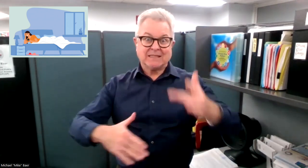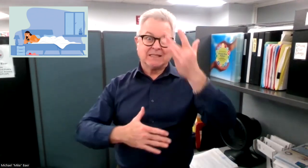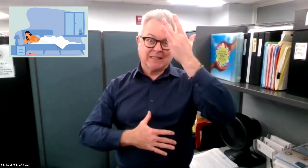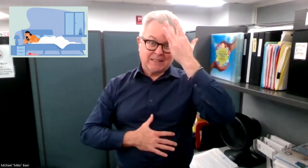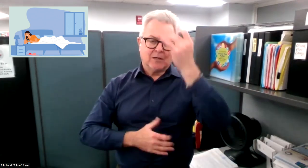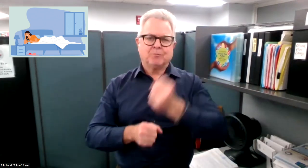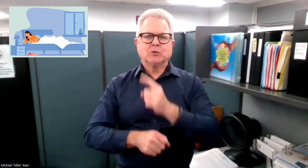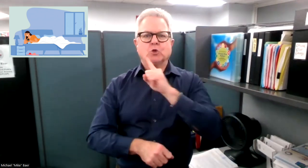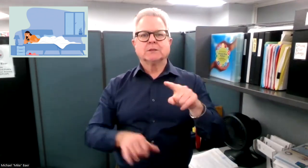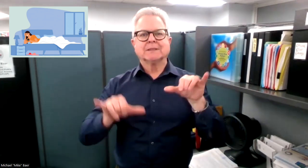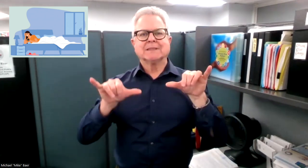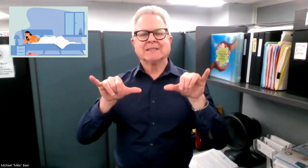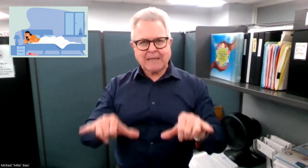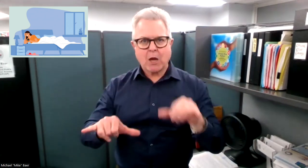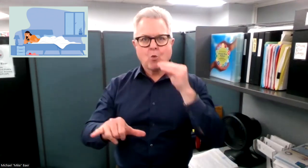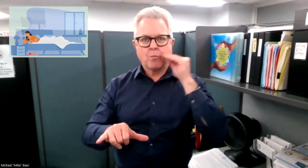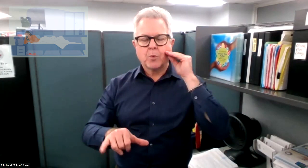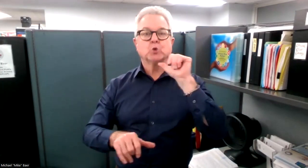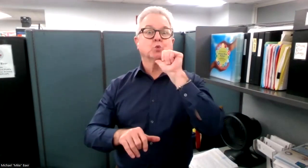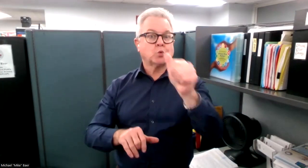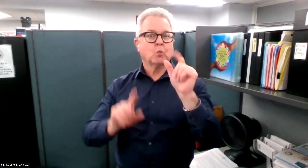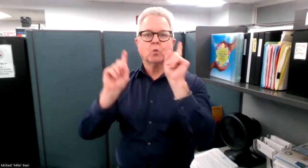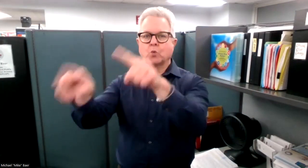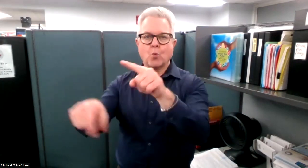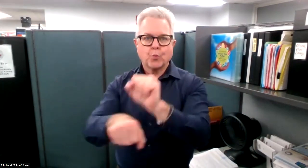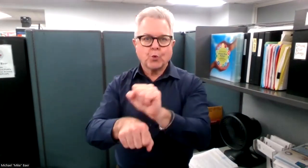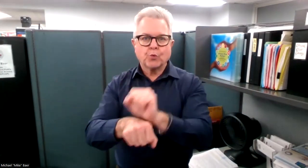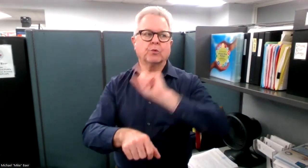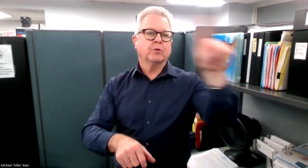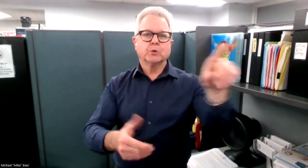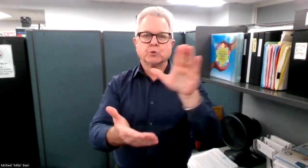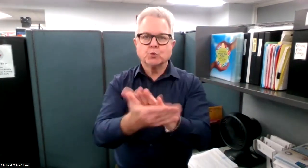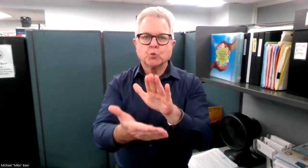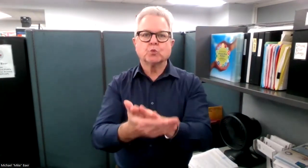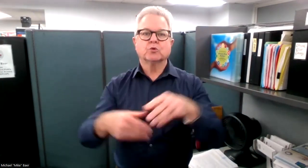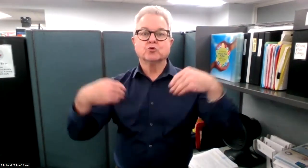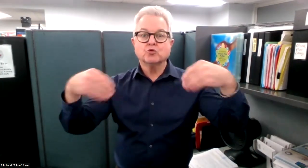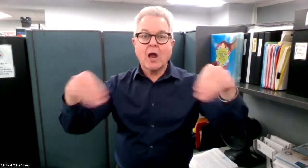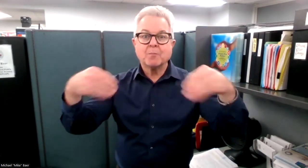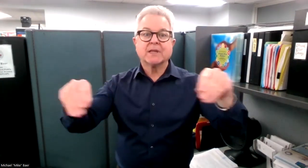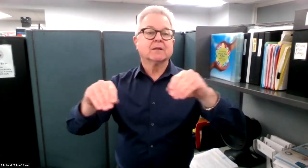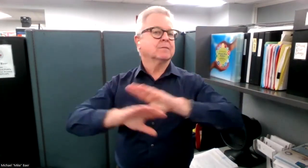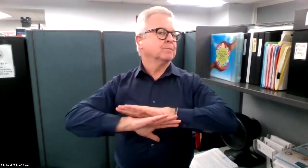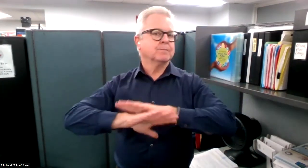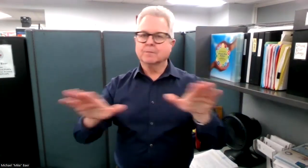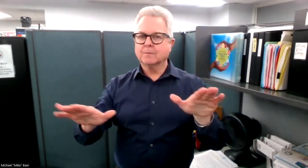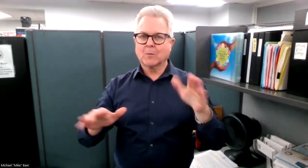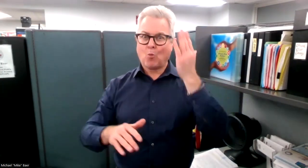family members who are sick, or your children are sick. Make sure that you stay at home. Do not go to work. Do not send your kids to school. Do not